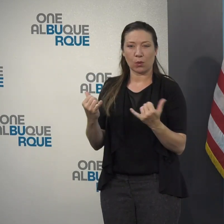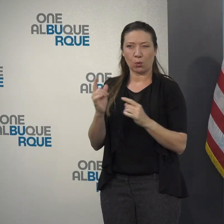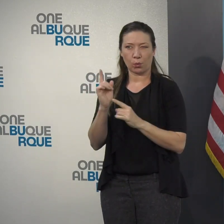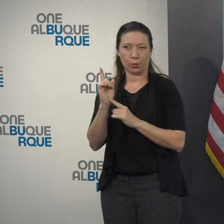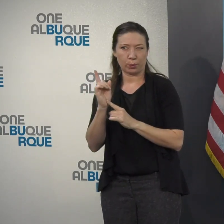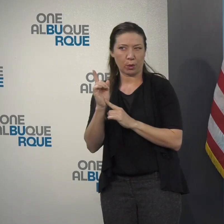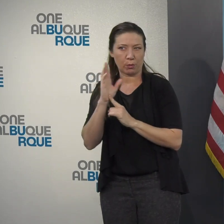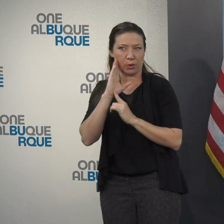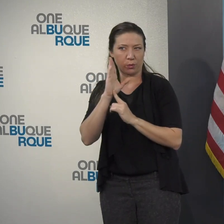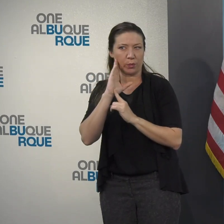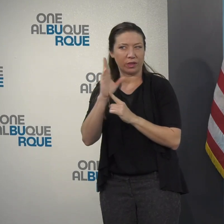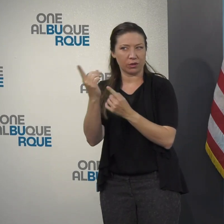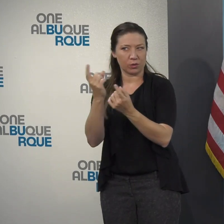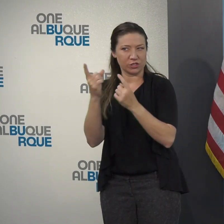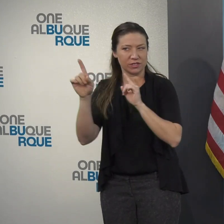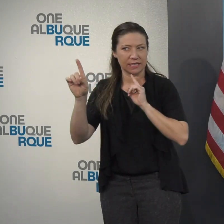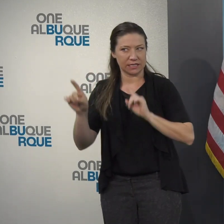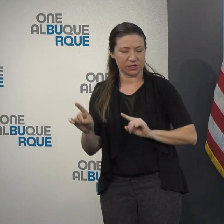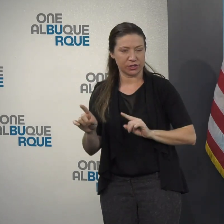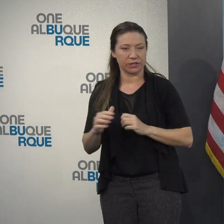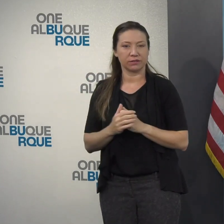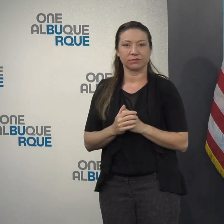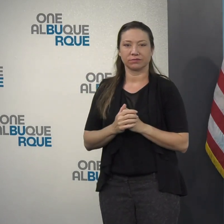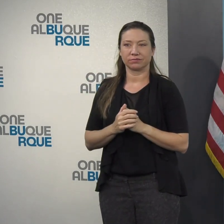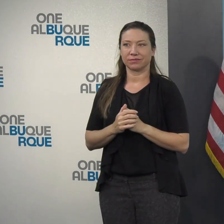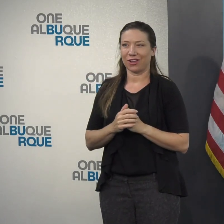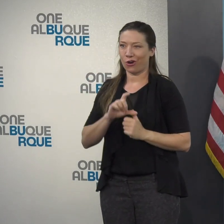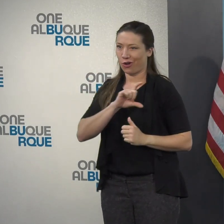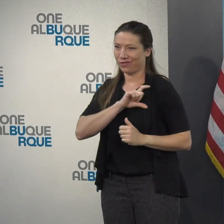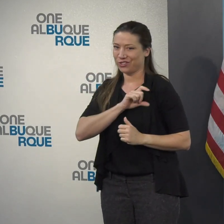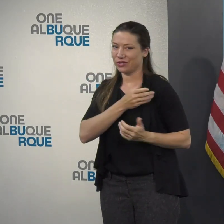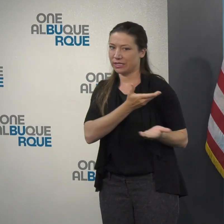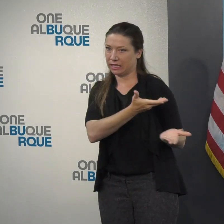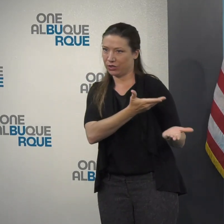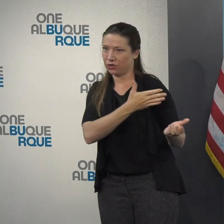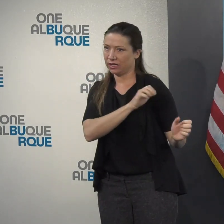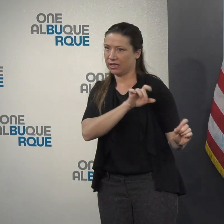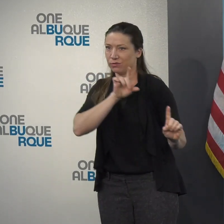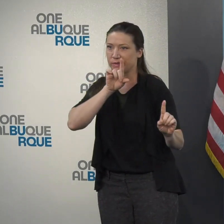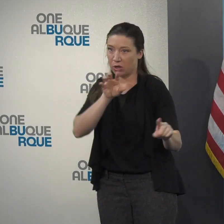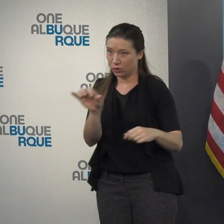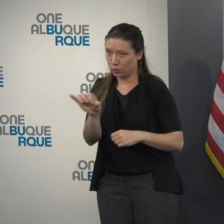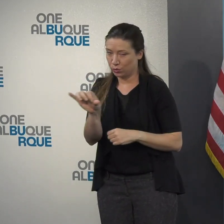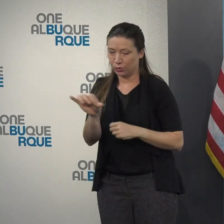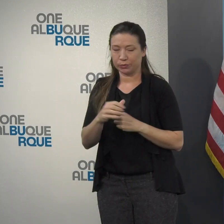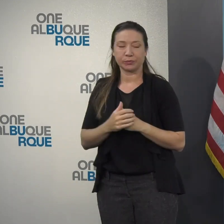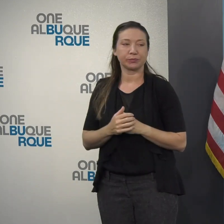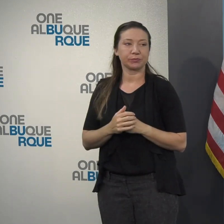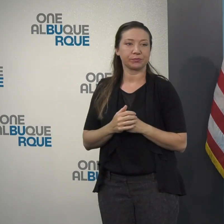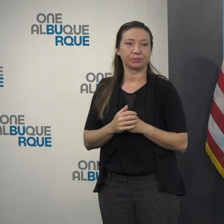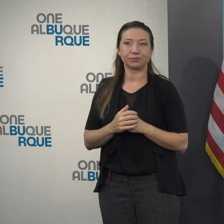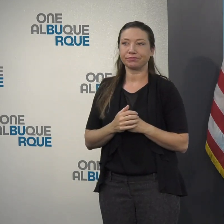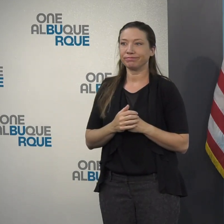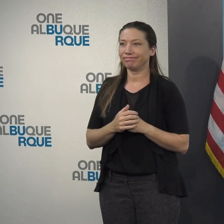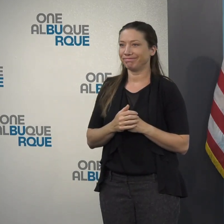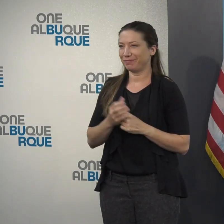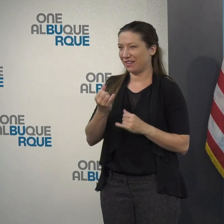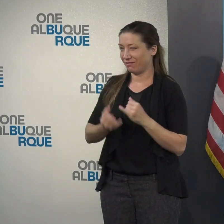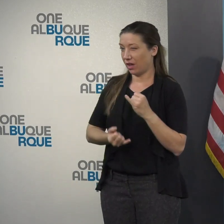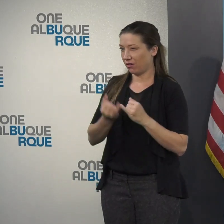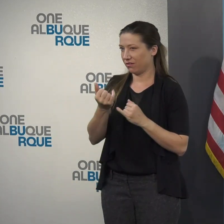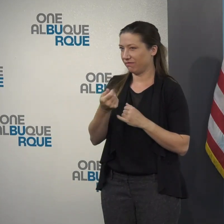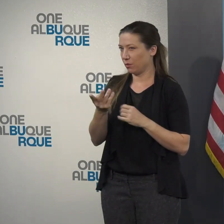a moment, and again, the Chief and Deputy Chief are here for questions as well. Let me wrap up by mentioning a couple